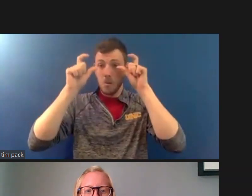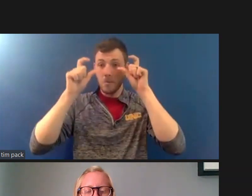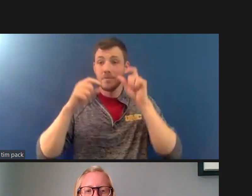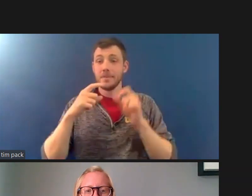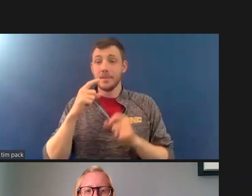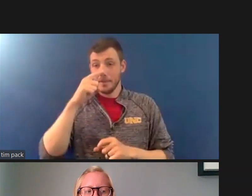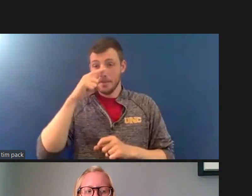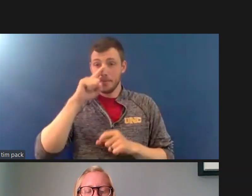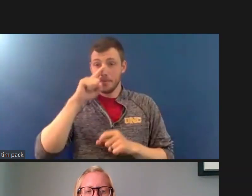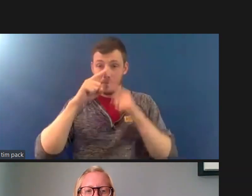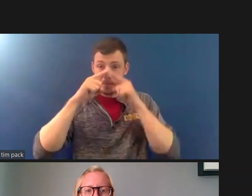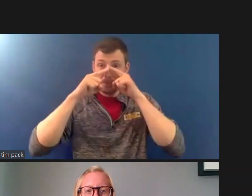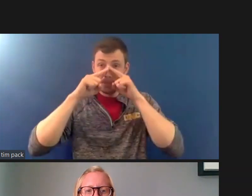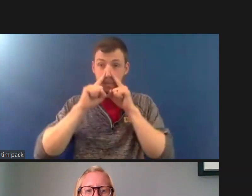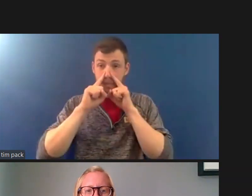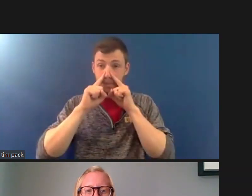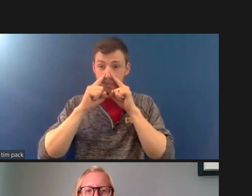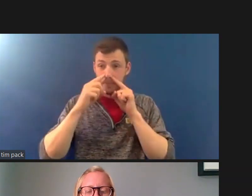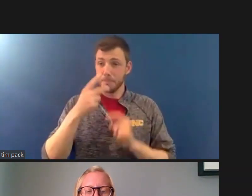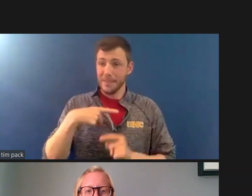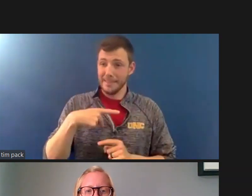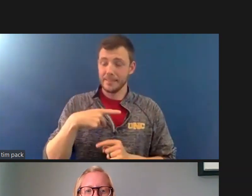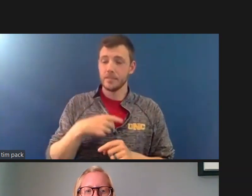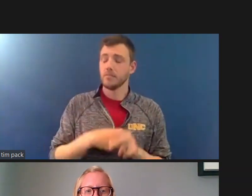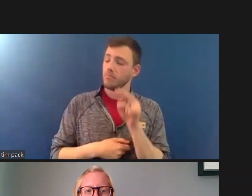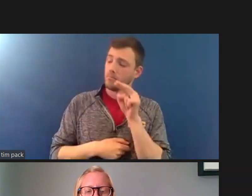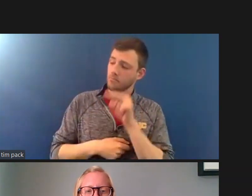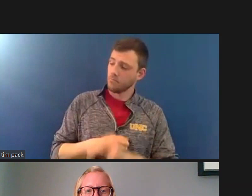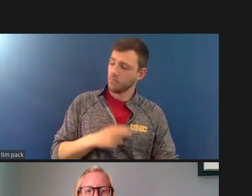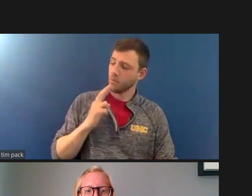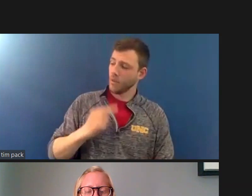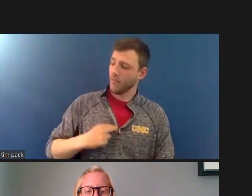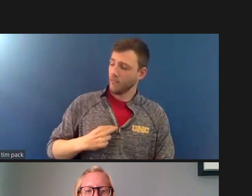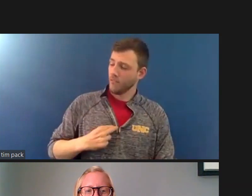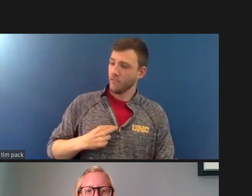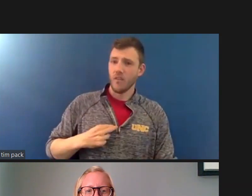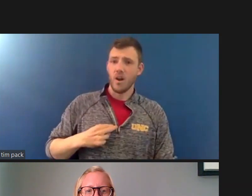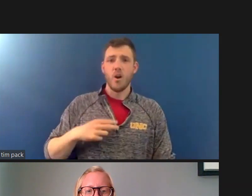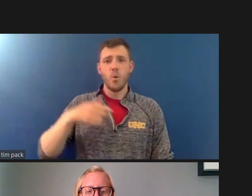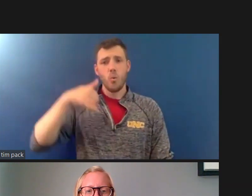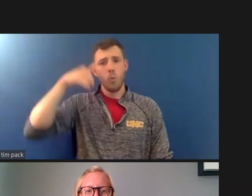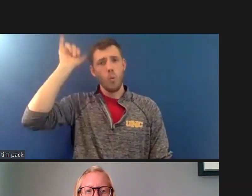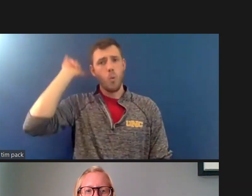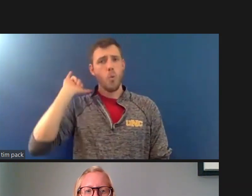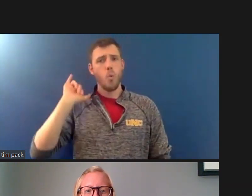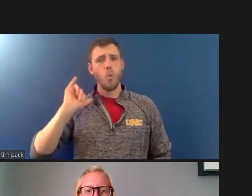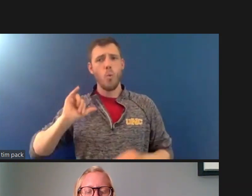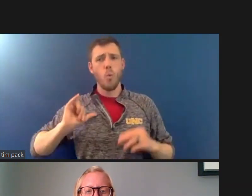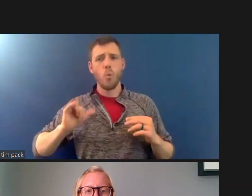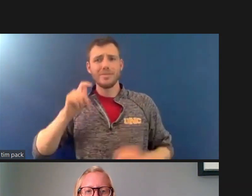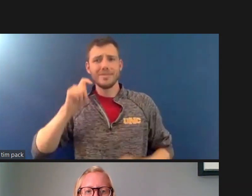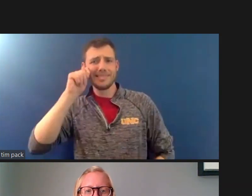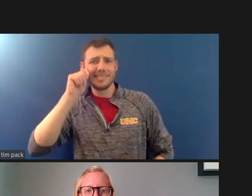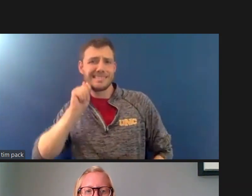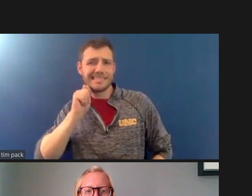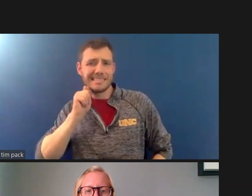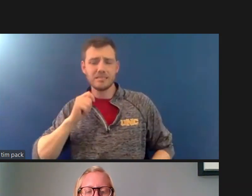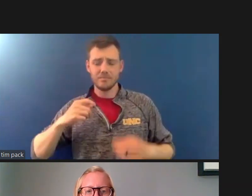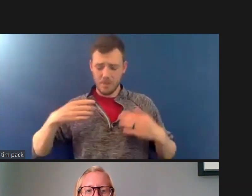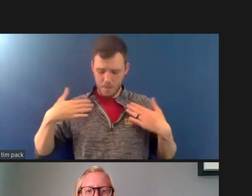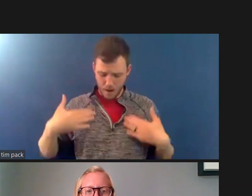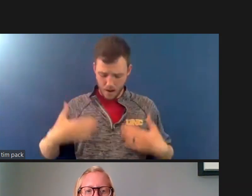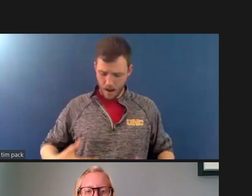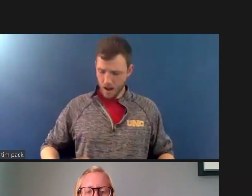looked critically at Ralph's golden body and then down at his own clothes. He laid a hand on the end of a zipper that extended down his